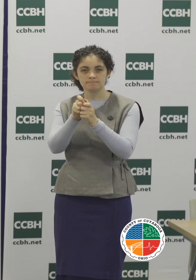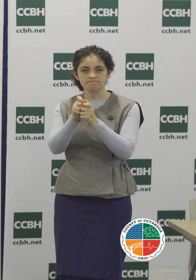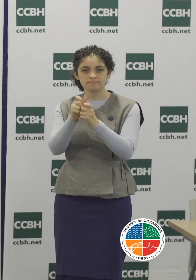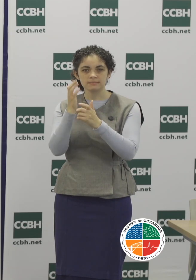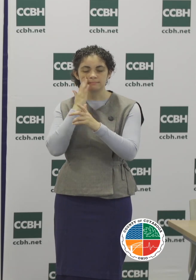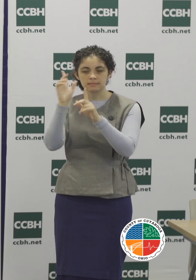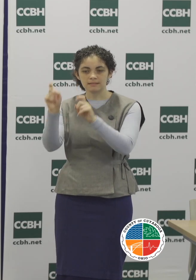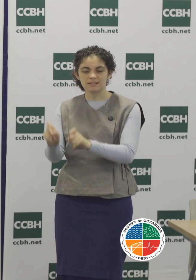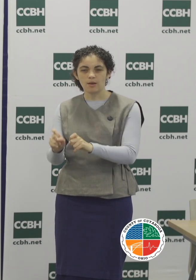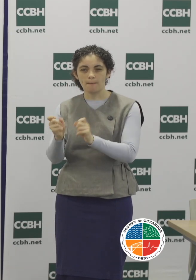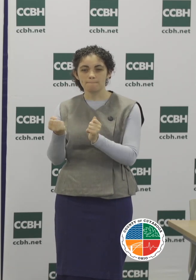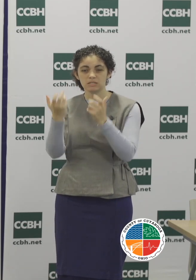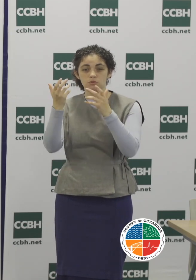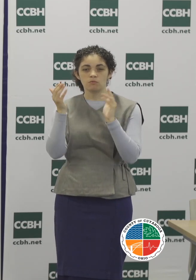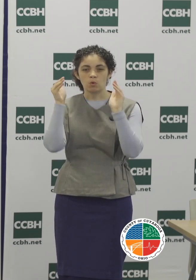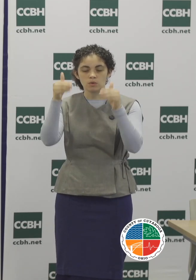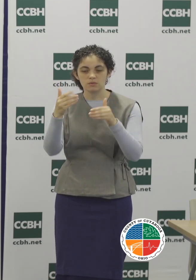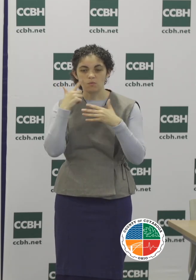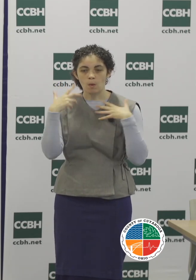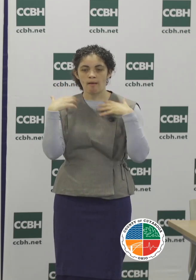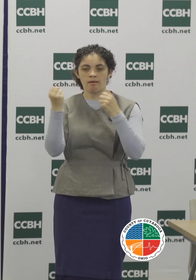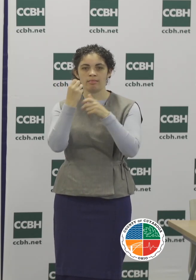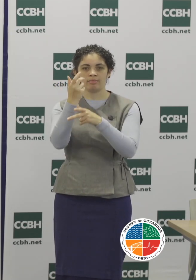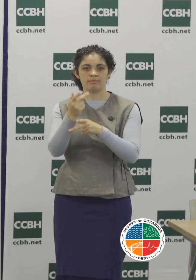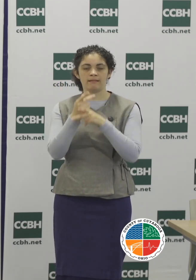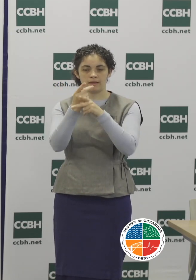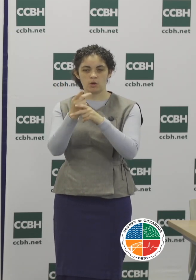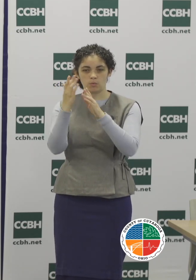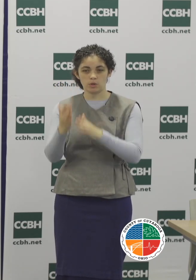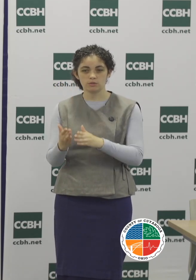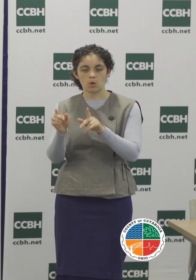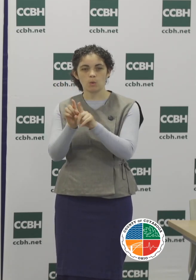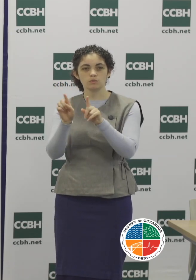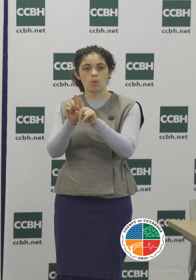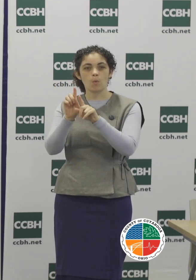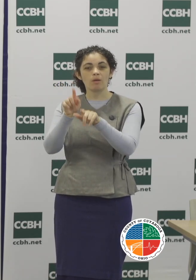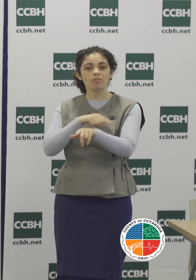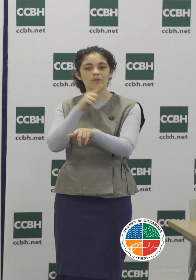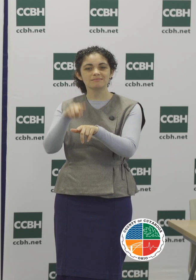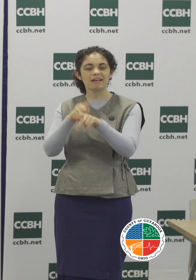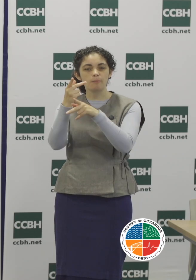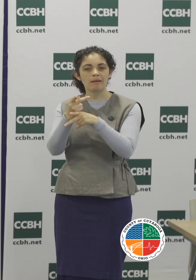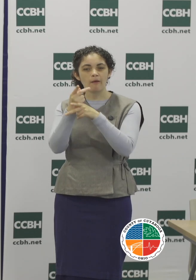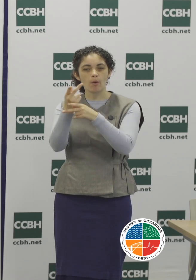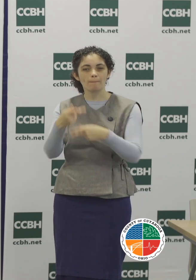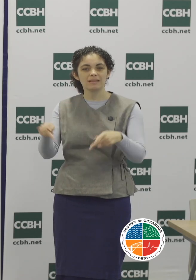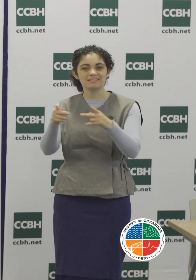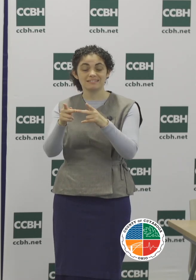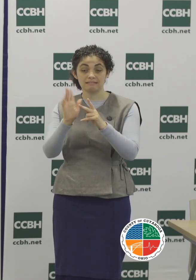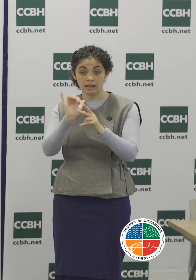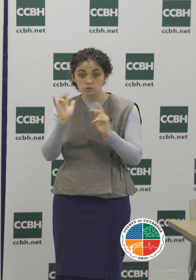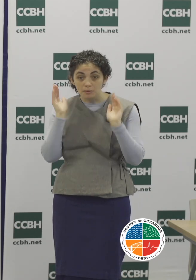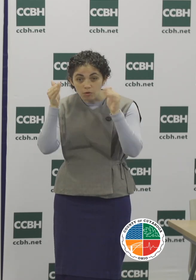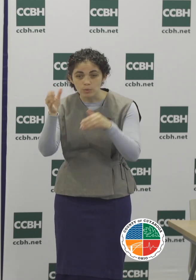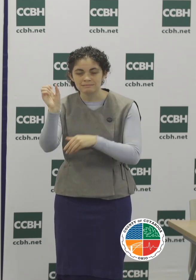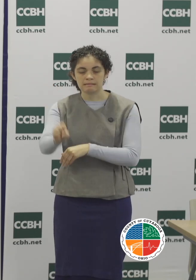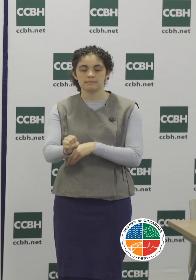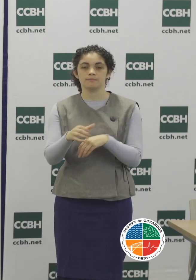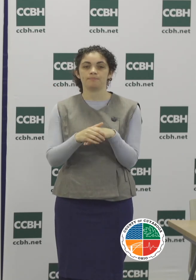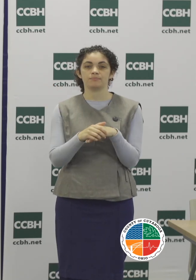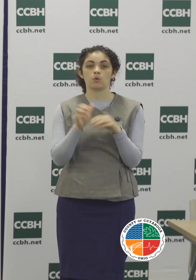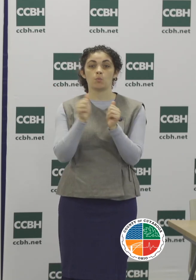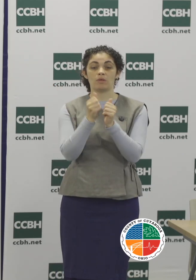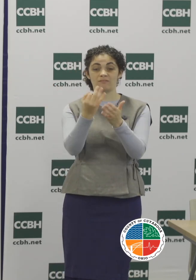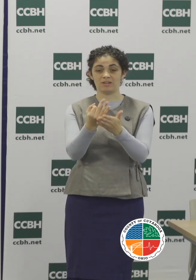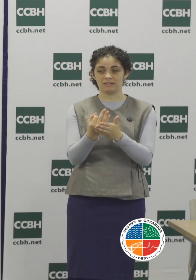lot of focus has been on healthcare workers and long-term facilities, and rightfully so. With